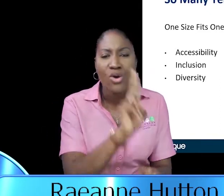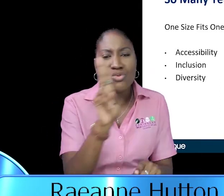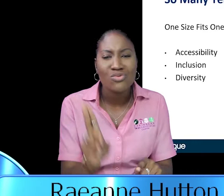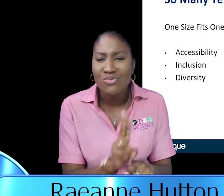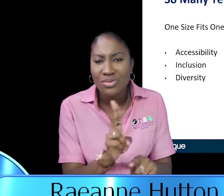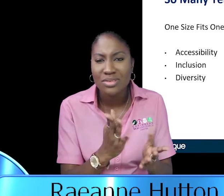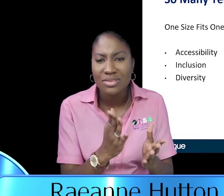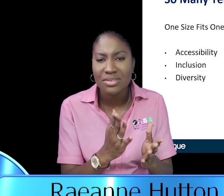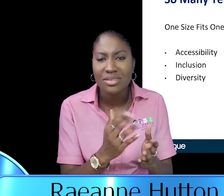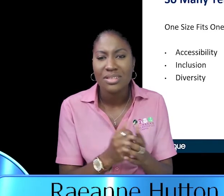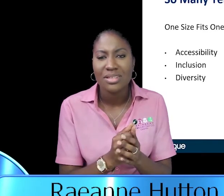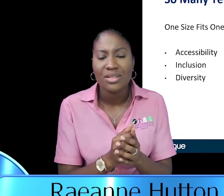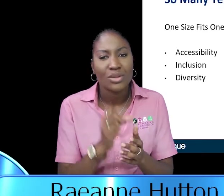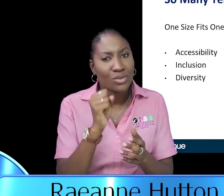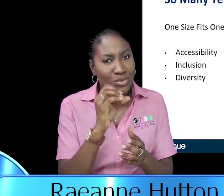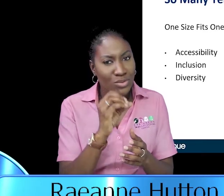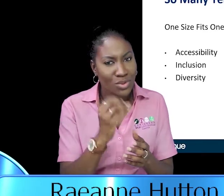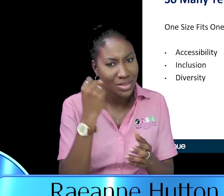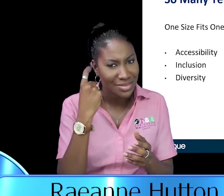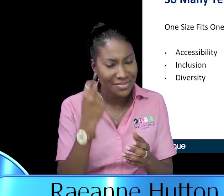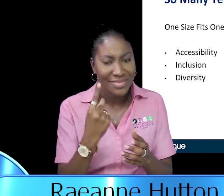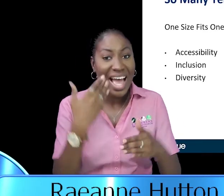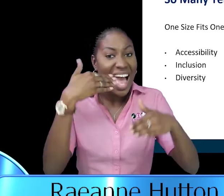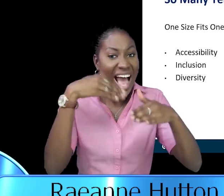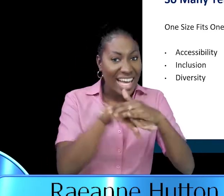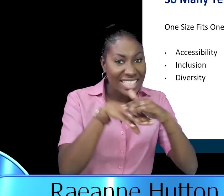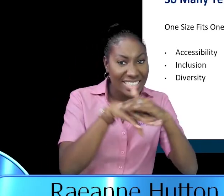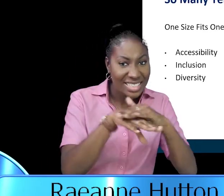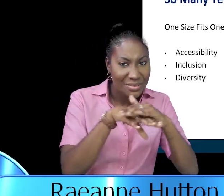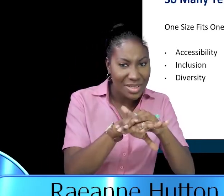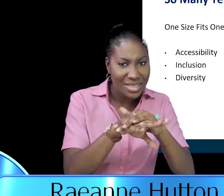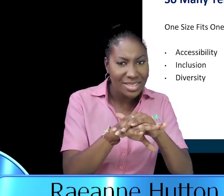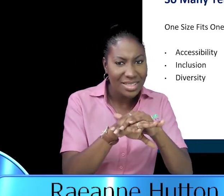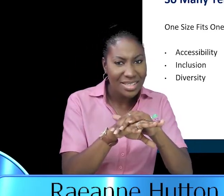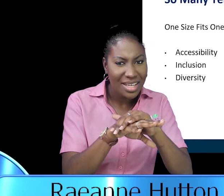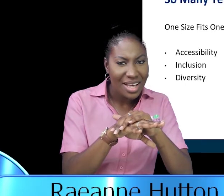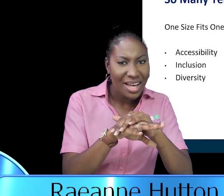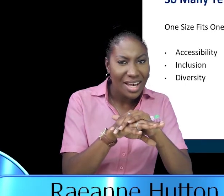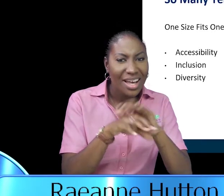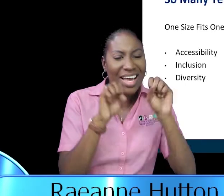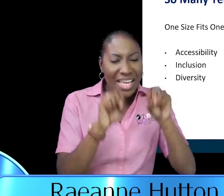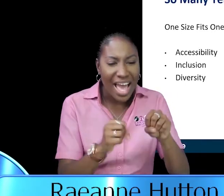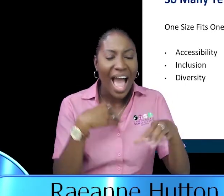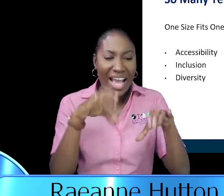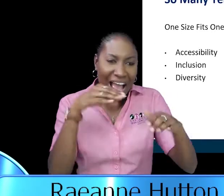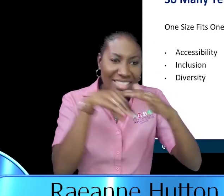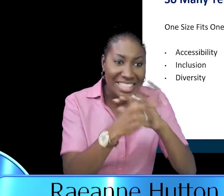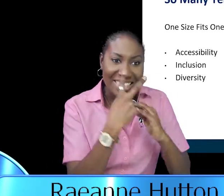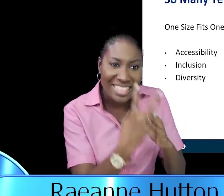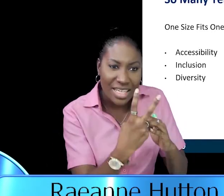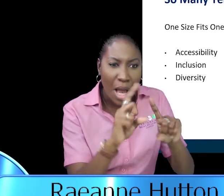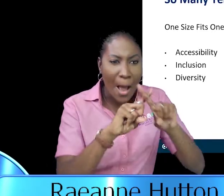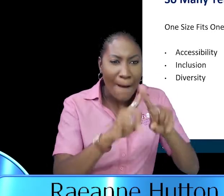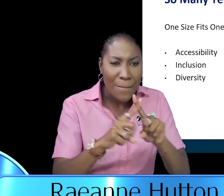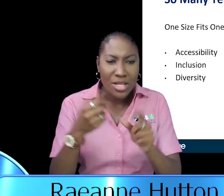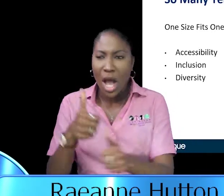reasons. So accessibility and compliance are sort of the lowest common denominator. There's a